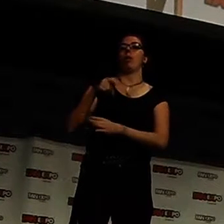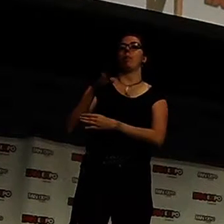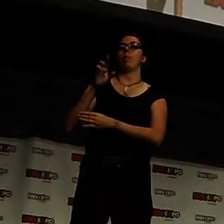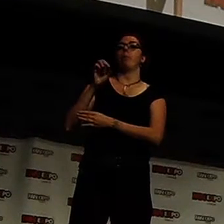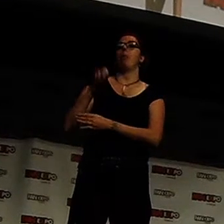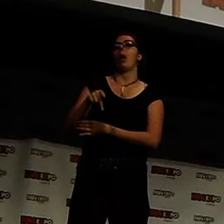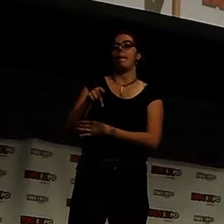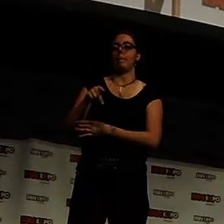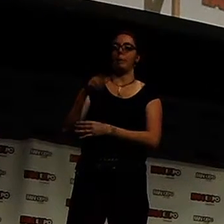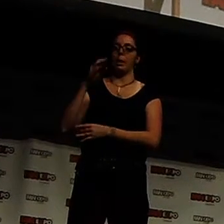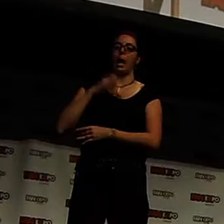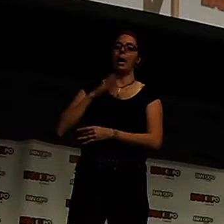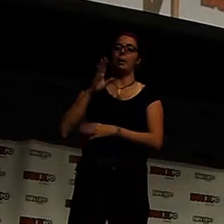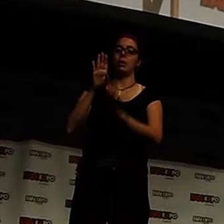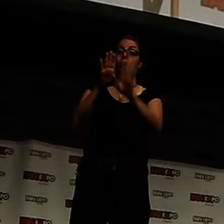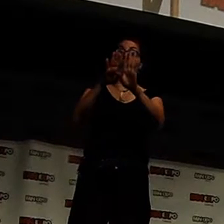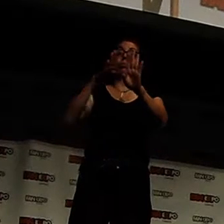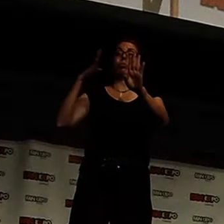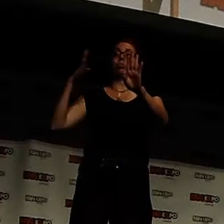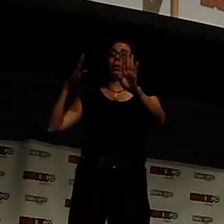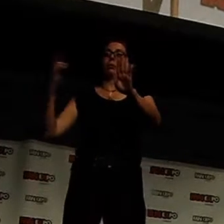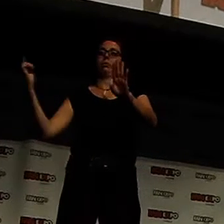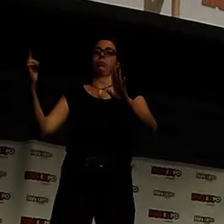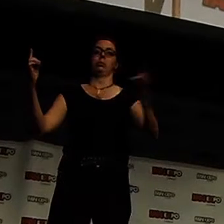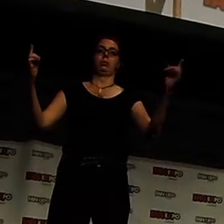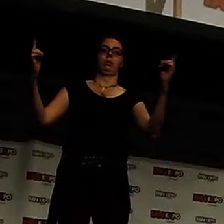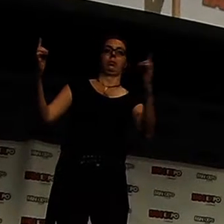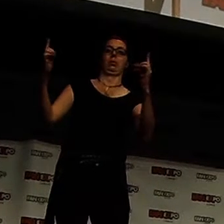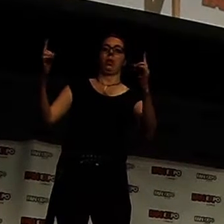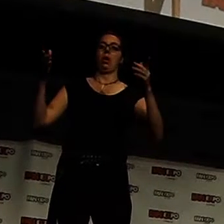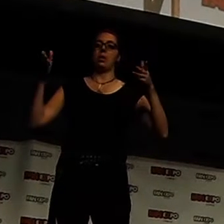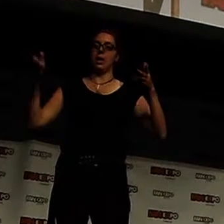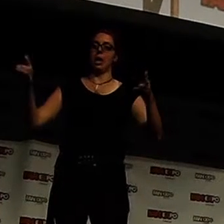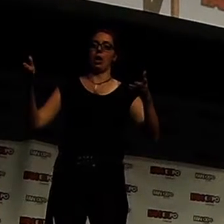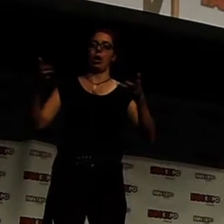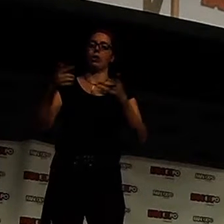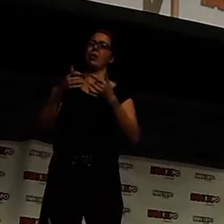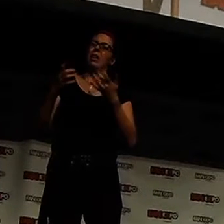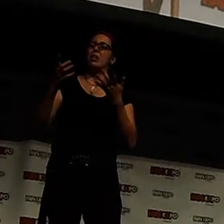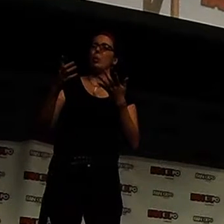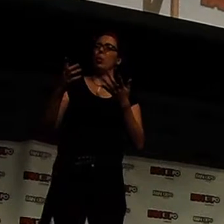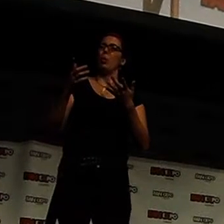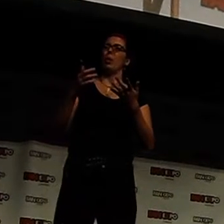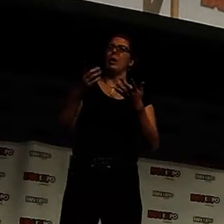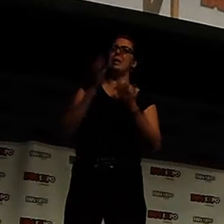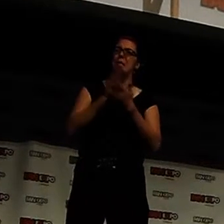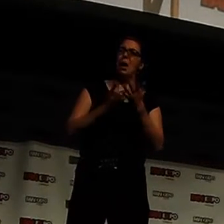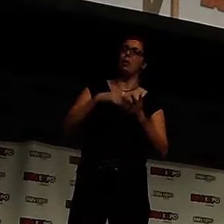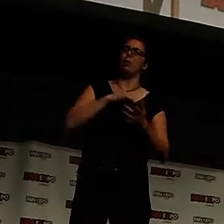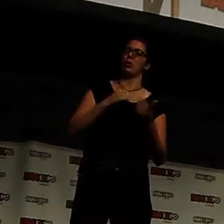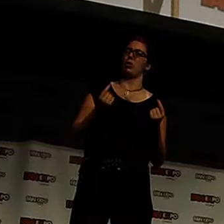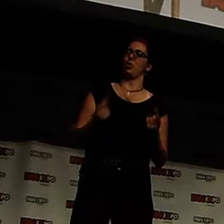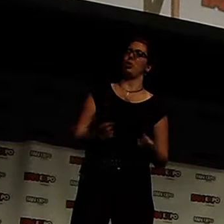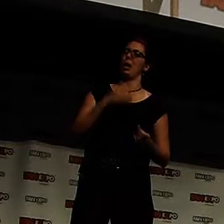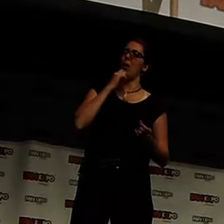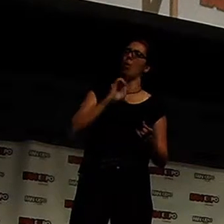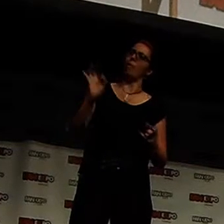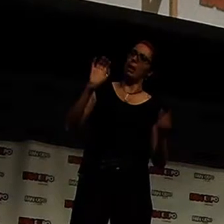not as technical as you think, but obviously having the ability now to have green screen and create these planets that you go